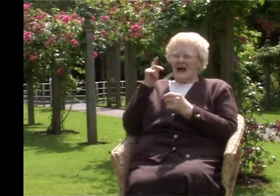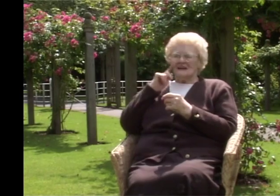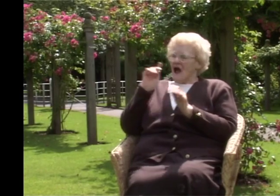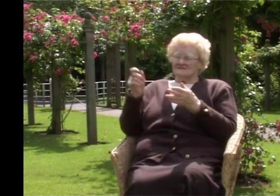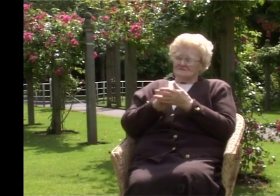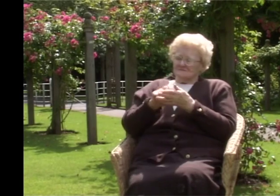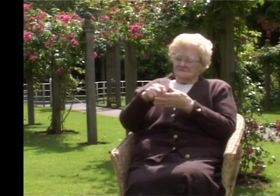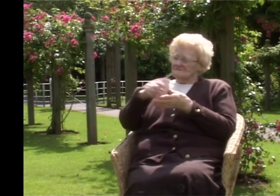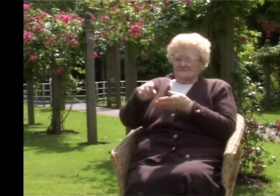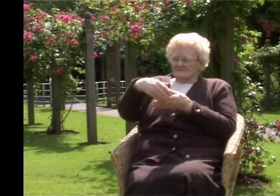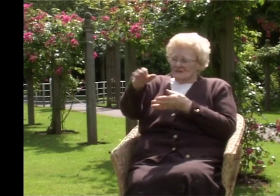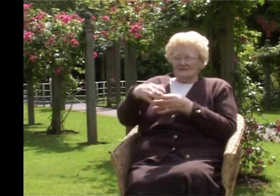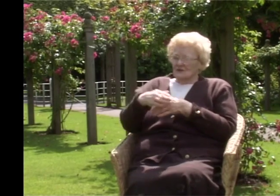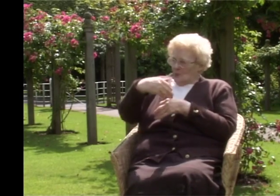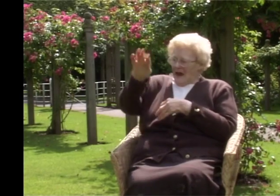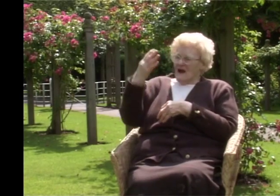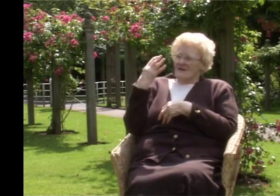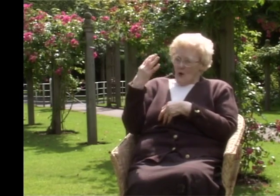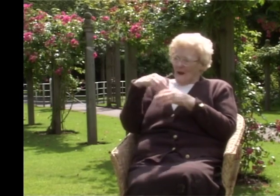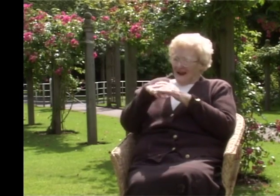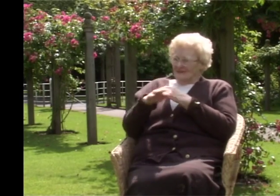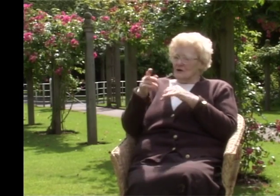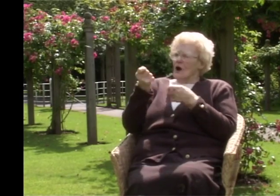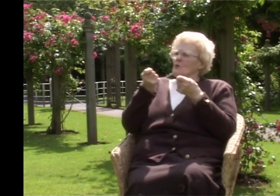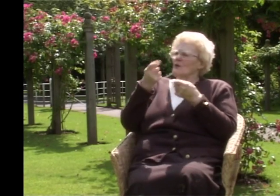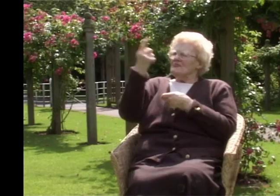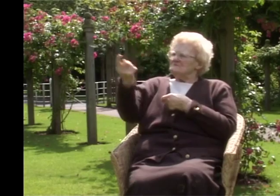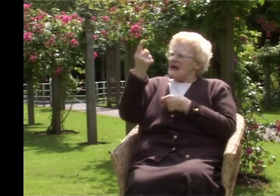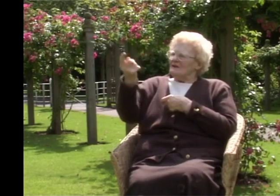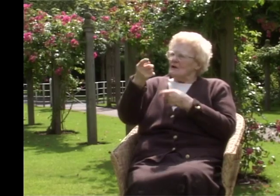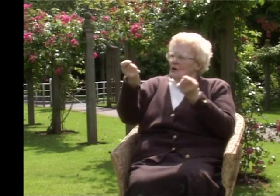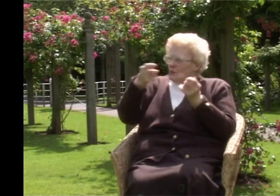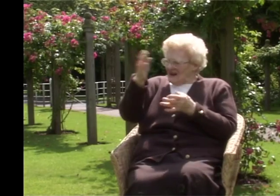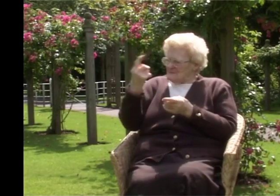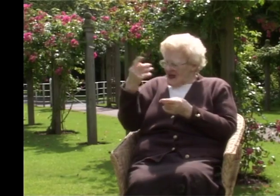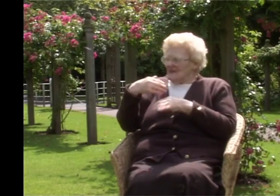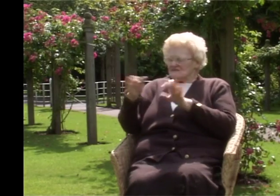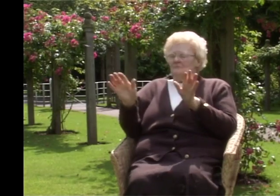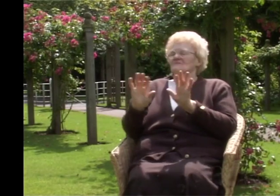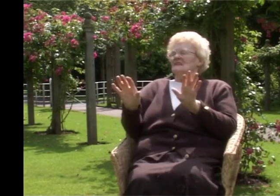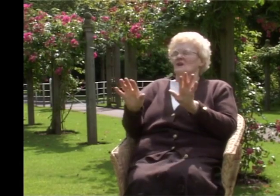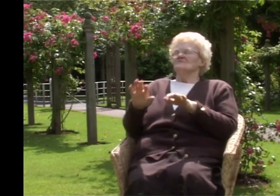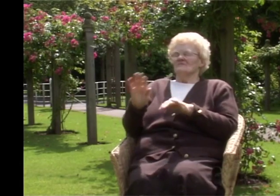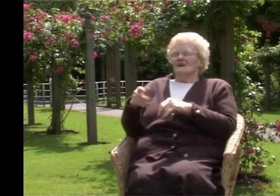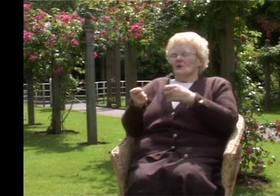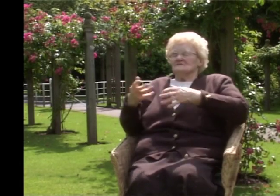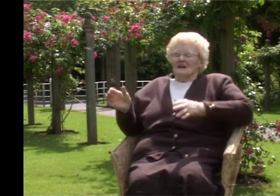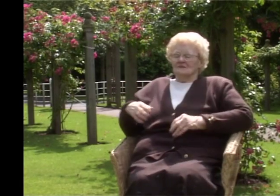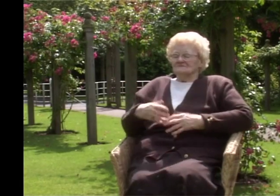They would go back to their cottage and cook for themselves, and sometimes they would come back and ask